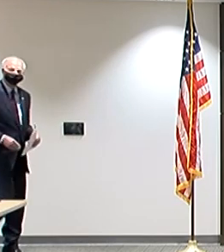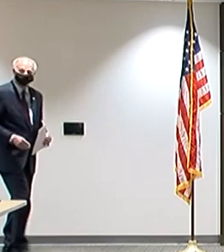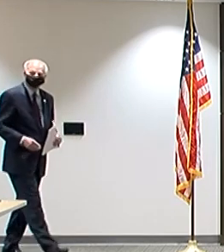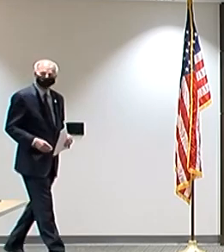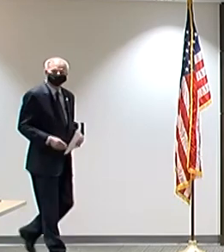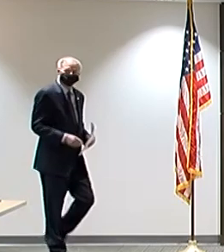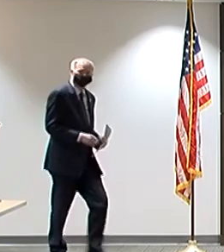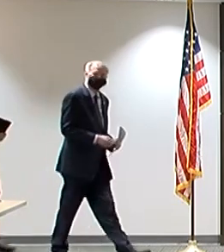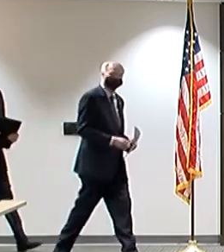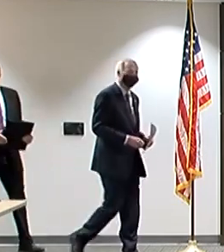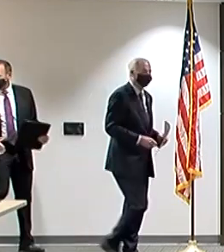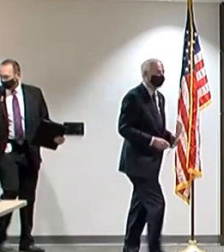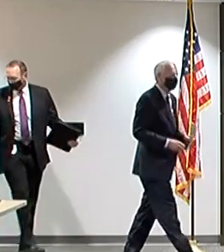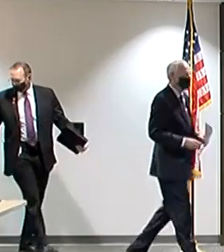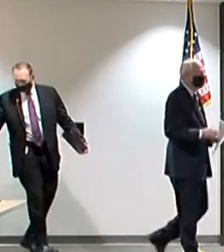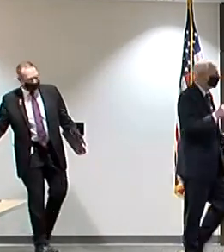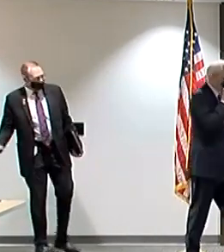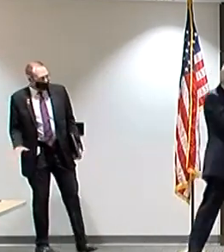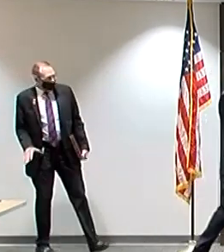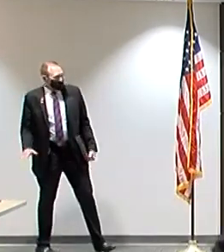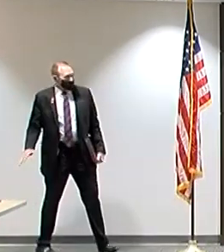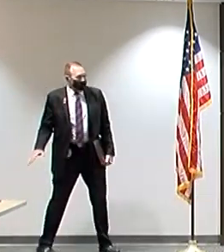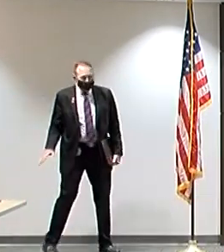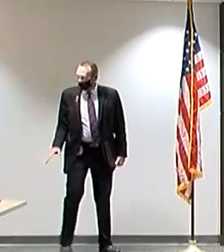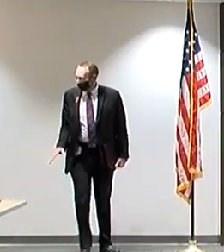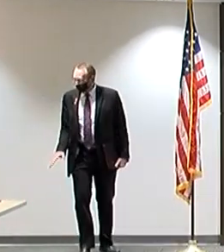have Jared Lessons in it.